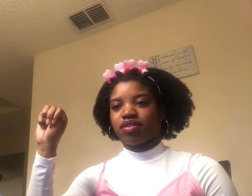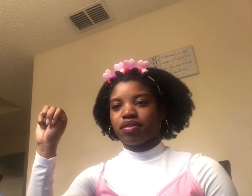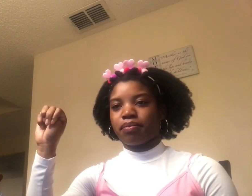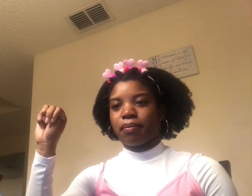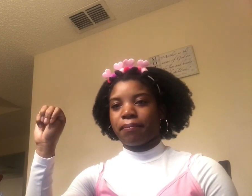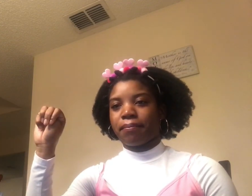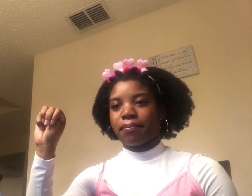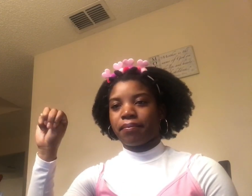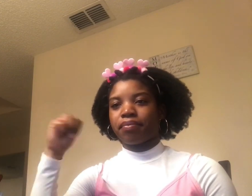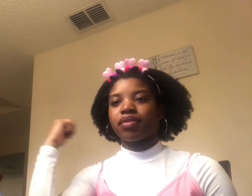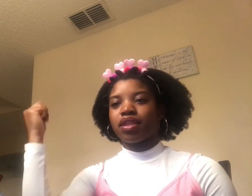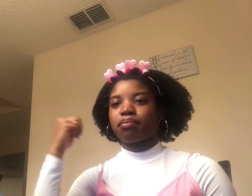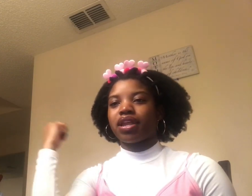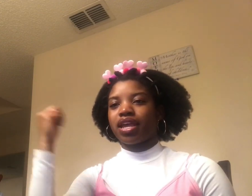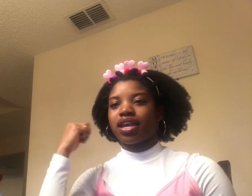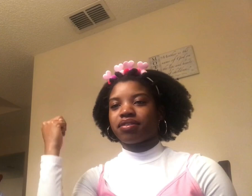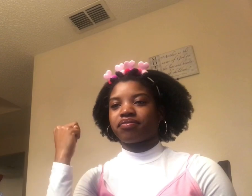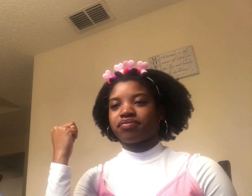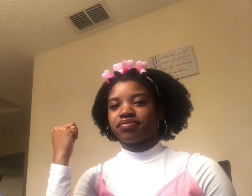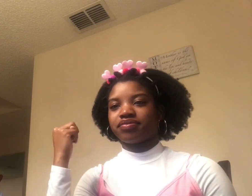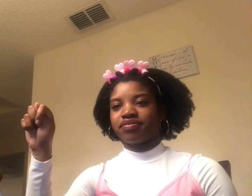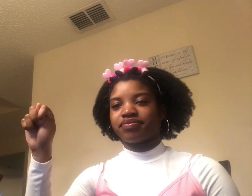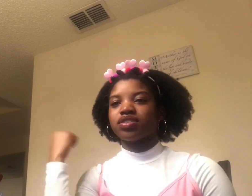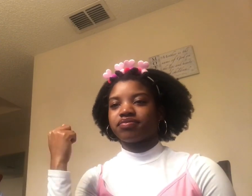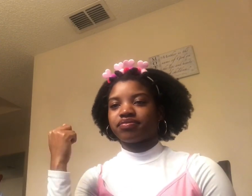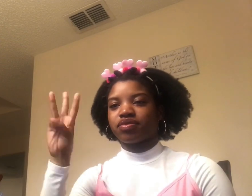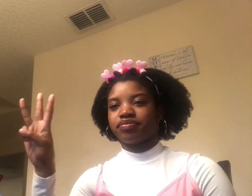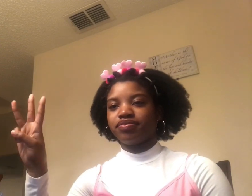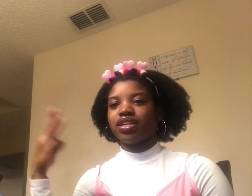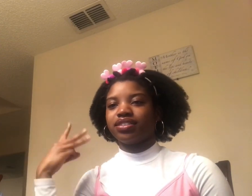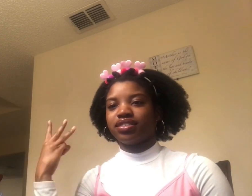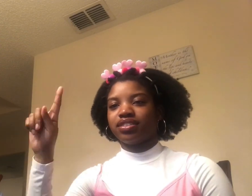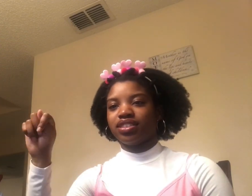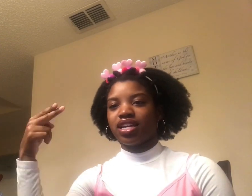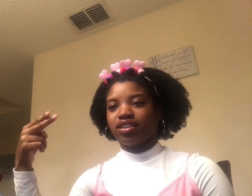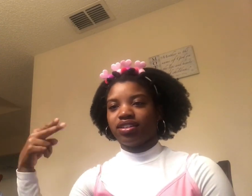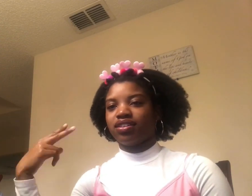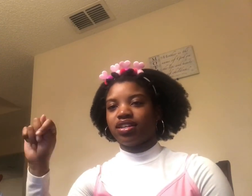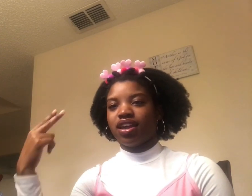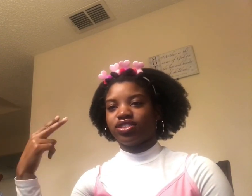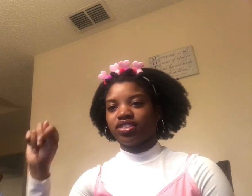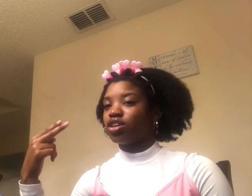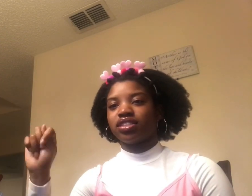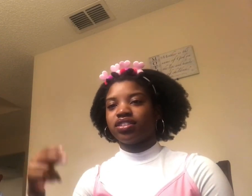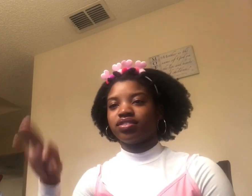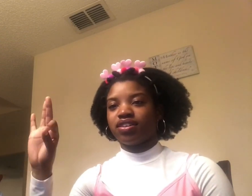so I ended up speeding up the days of the week as well but I'm sure you can figure out the pattern now this section